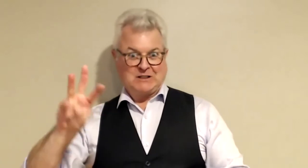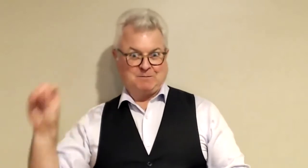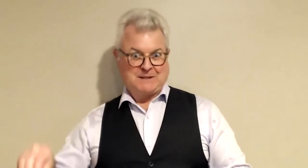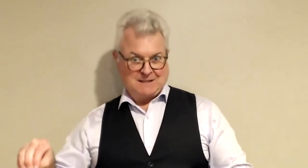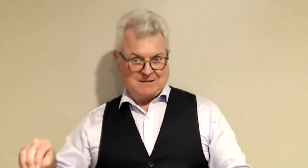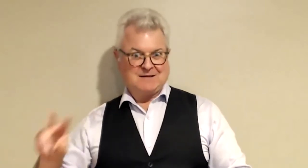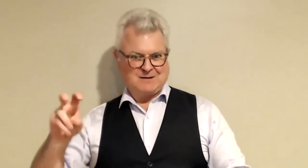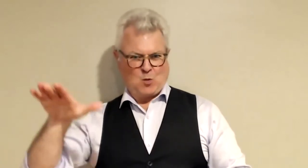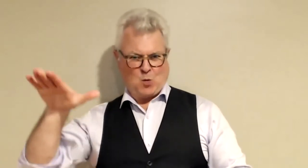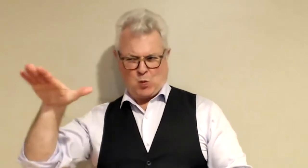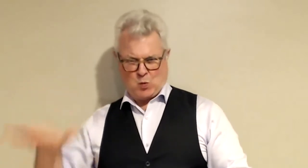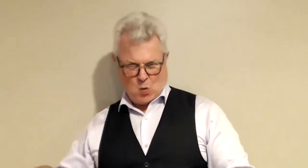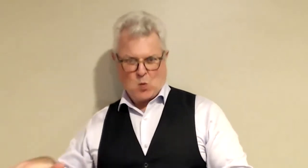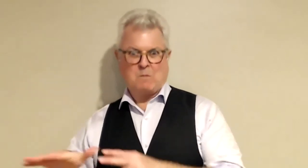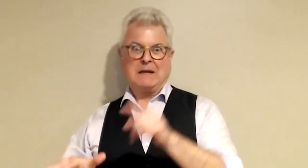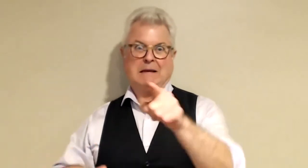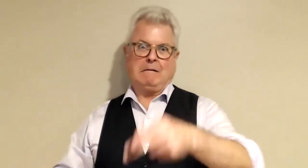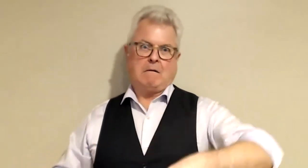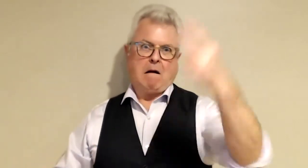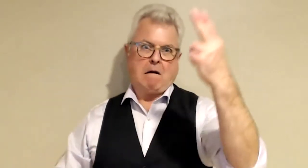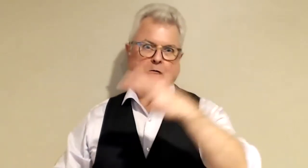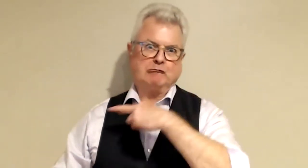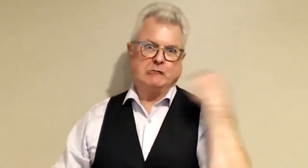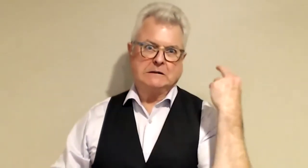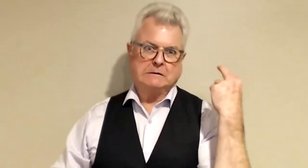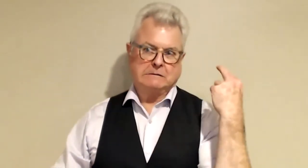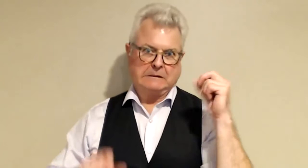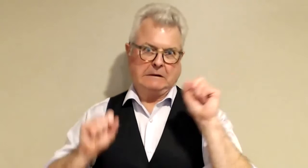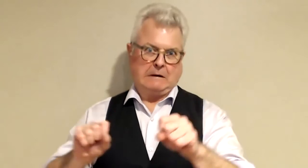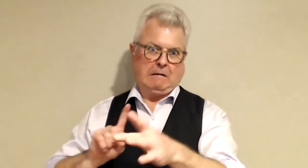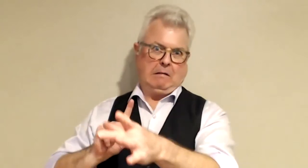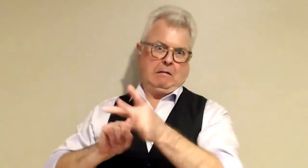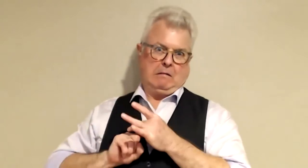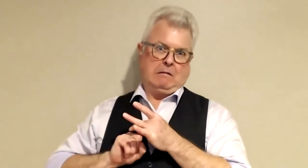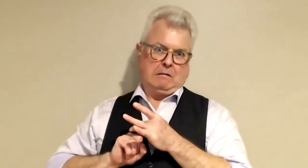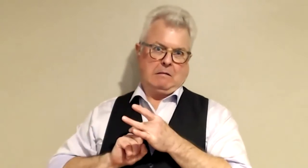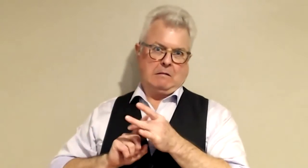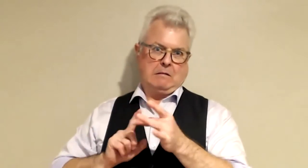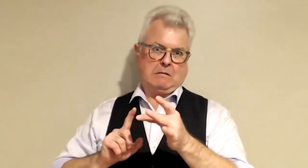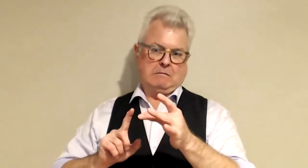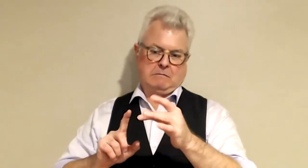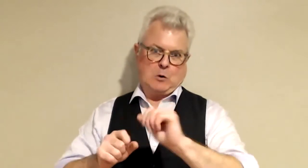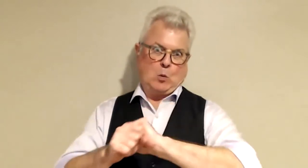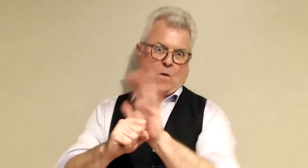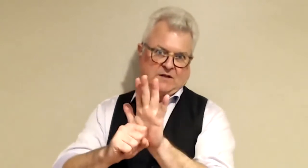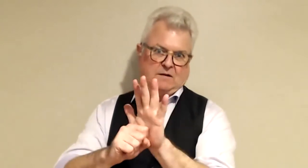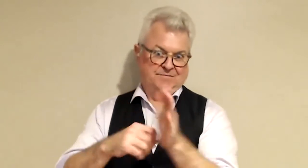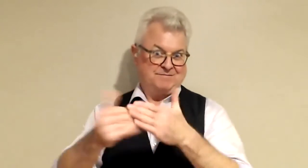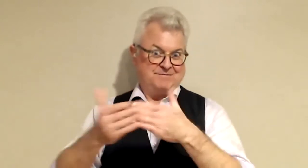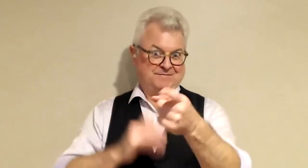that country. So when you look at Russia, for example, it's 36%. There's a high risk that you could contract COVID-19